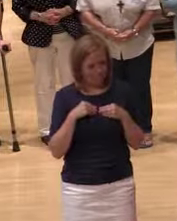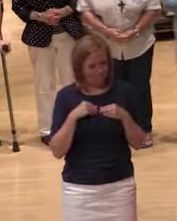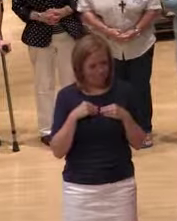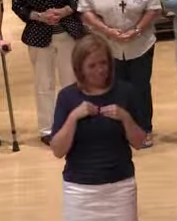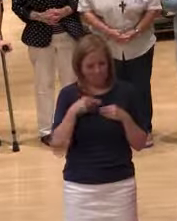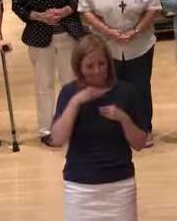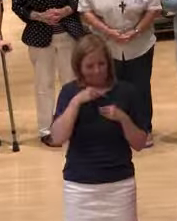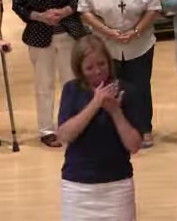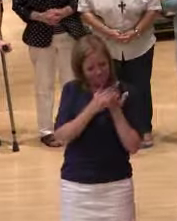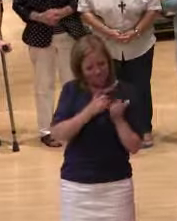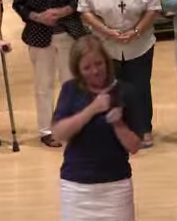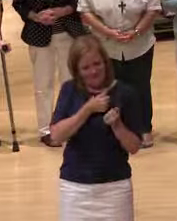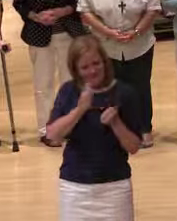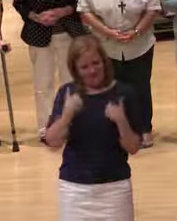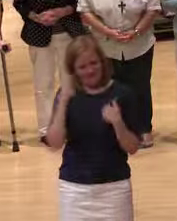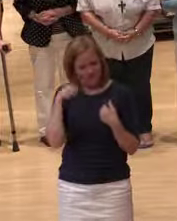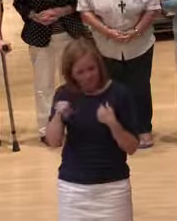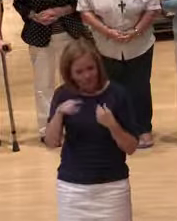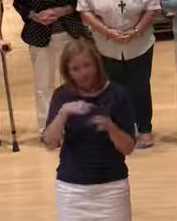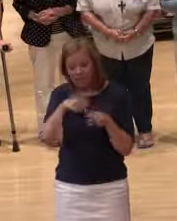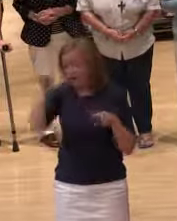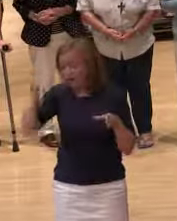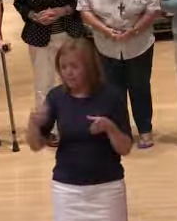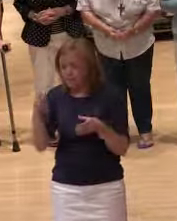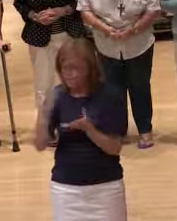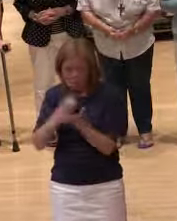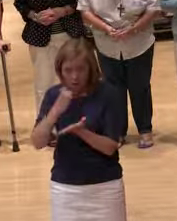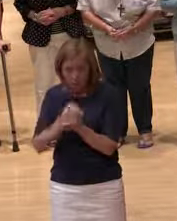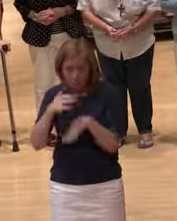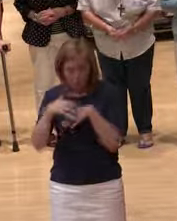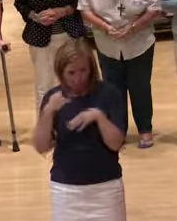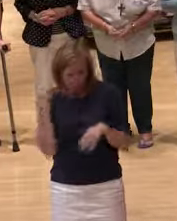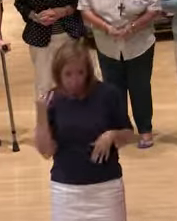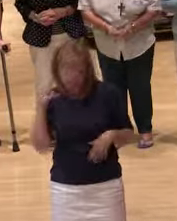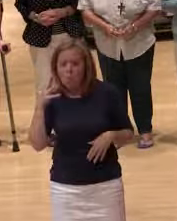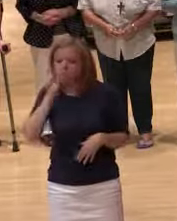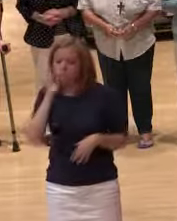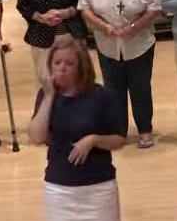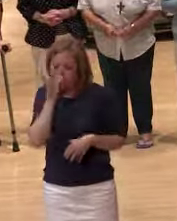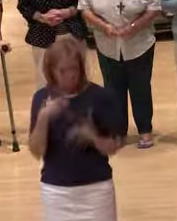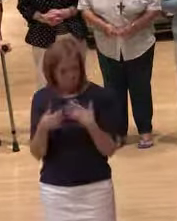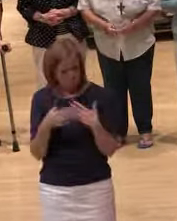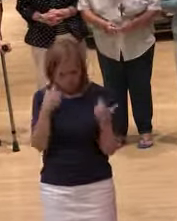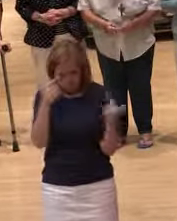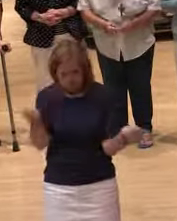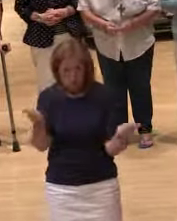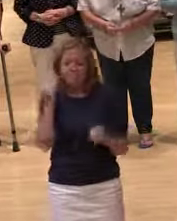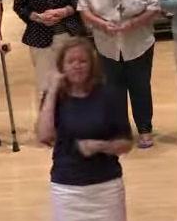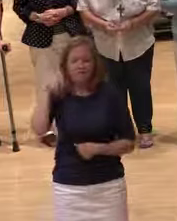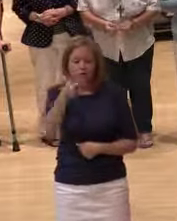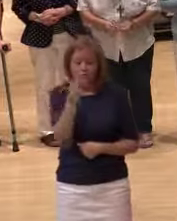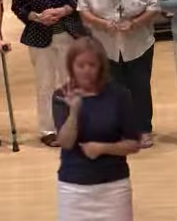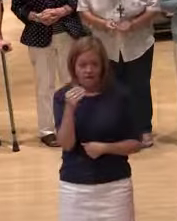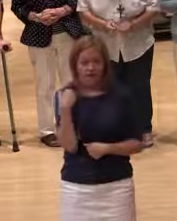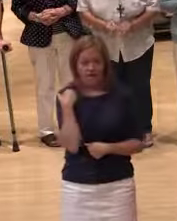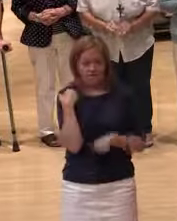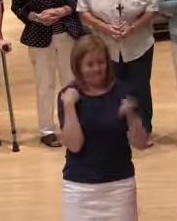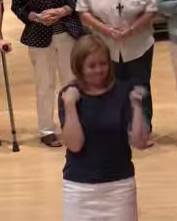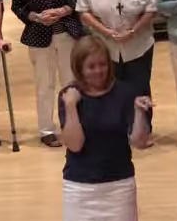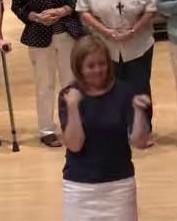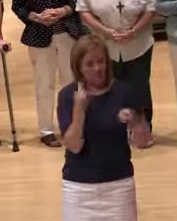you. And then you can either dip in the blue cup, which has grape juice, or drink from the wine, whichever is better for you. If you need a gluten-free host, they're available